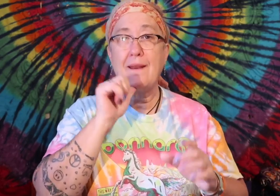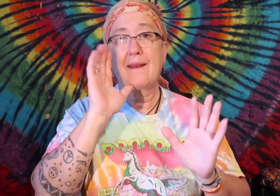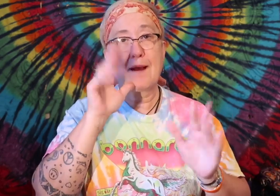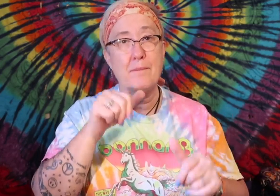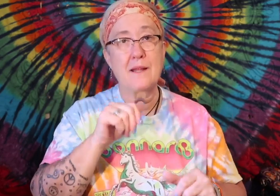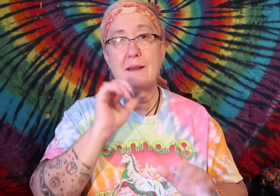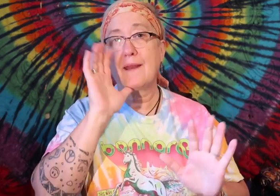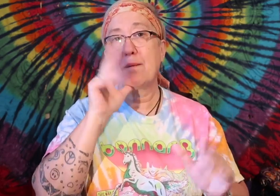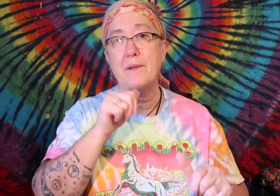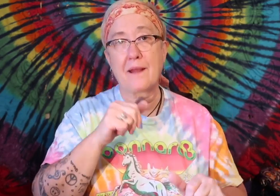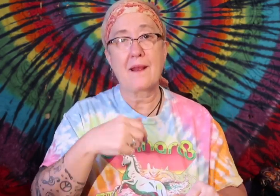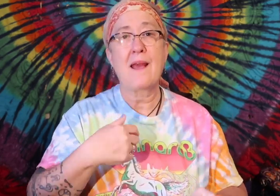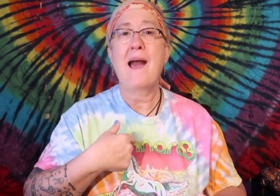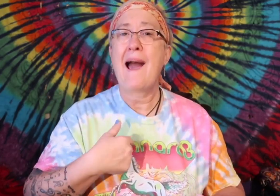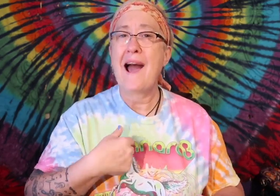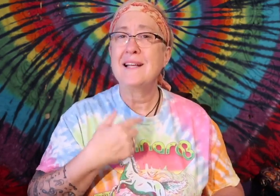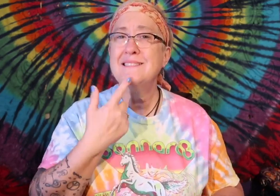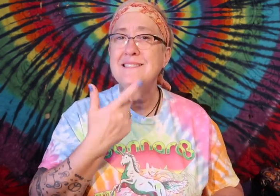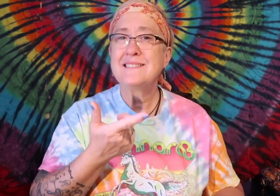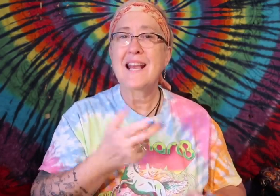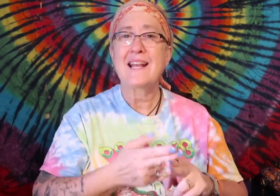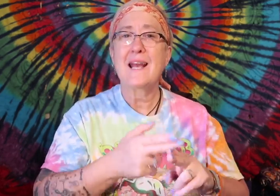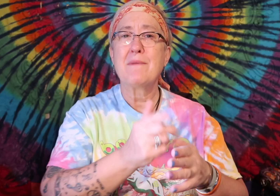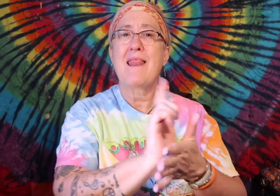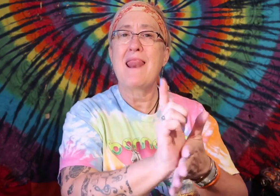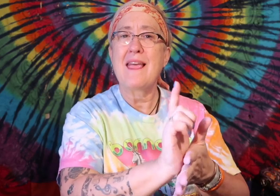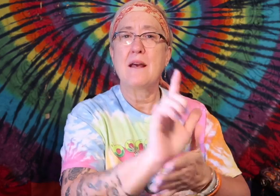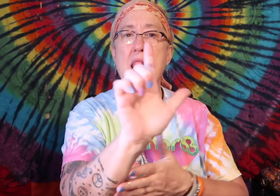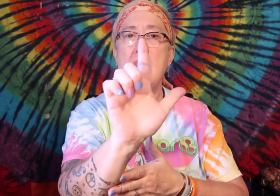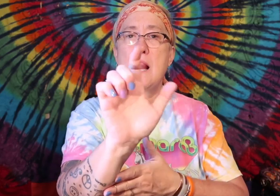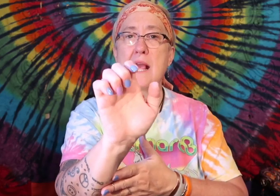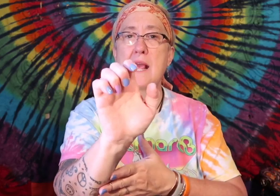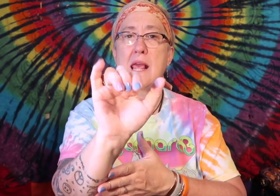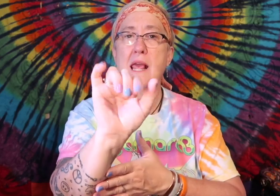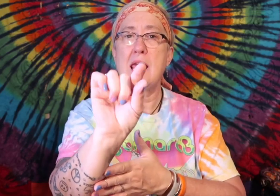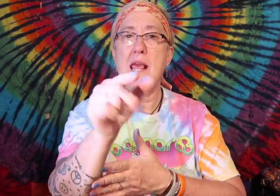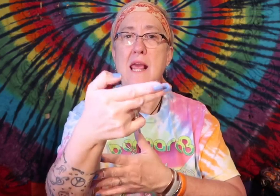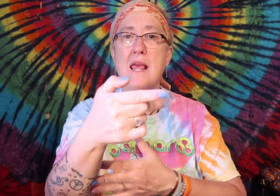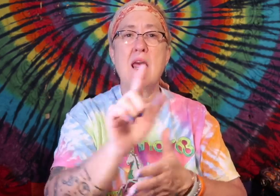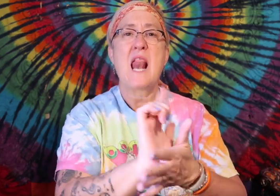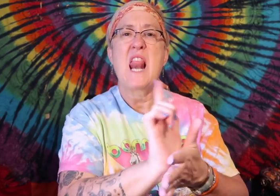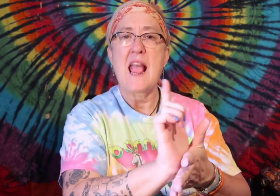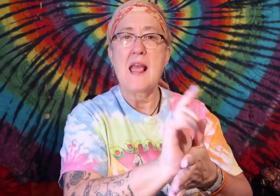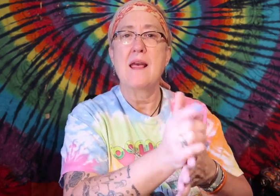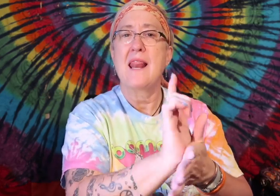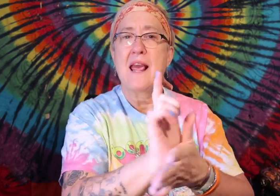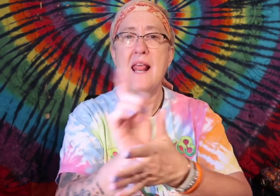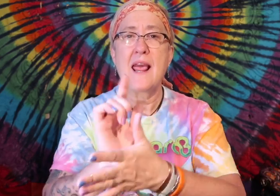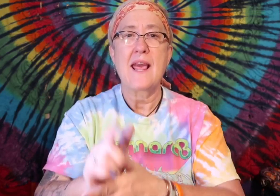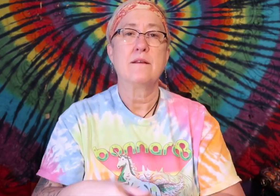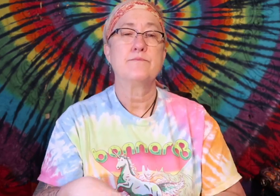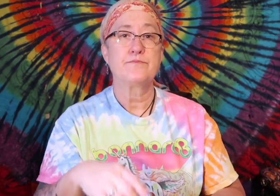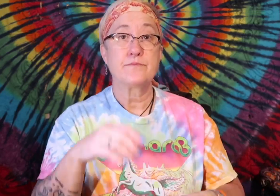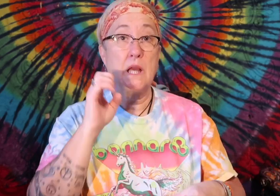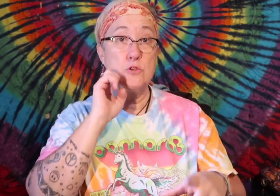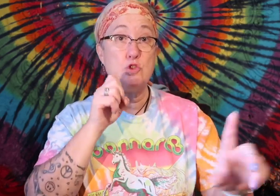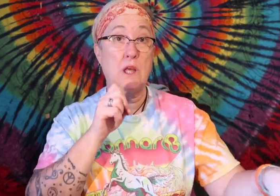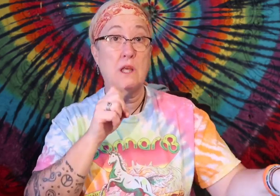had a problem. I just thought she wasn't paying attention to me. I would say your name, Lee, L-E-I-G-H. Lee, Lee, Lee, Lee.